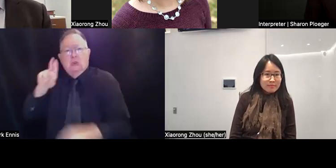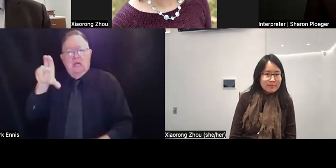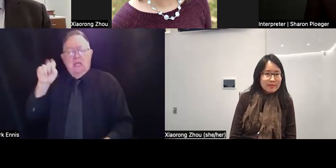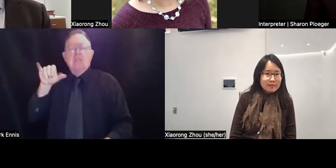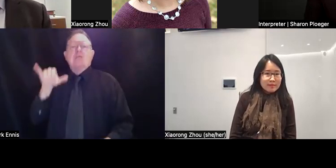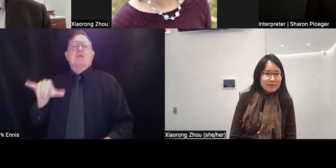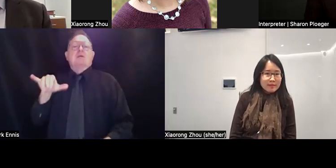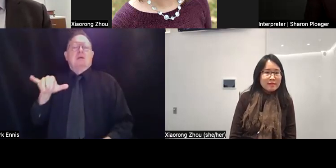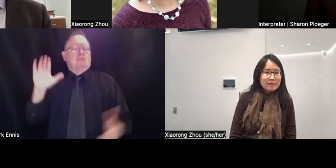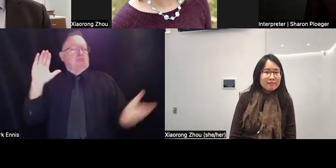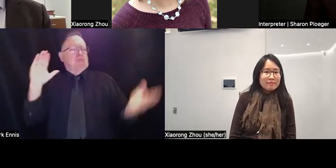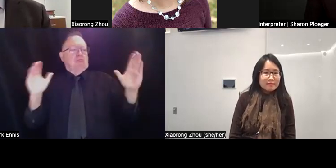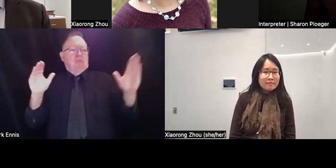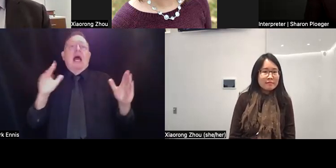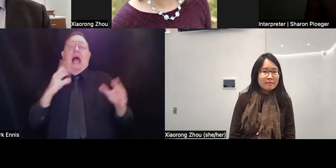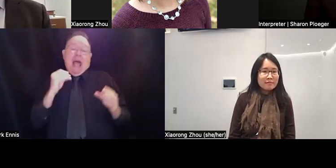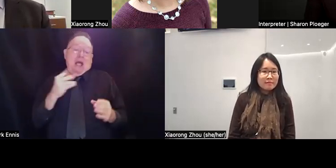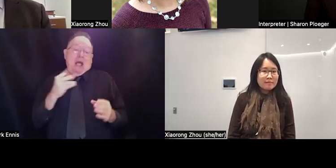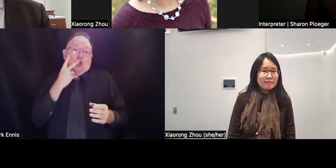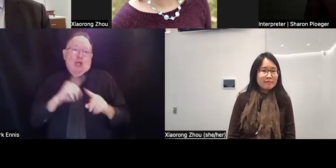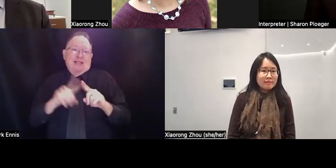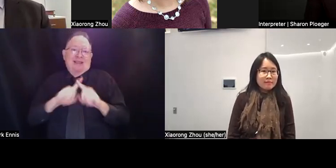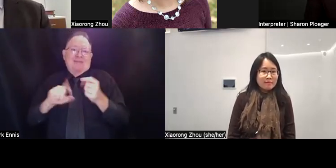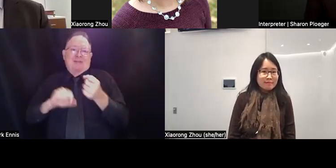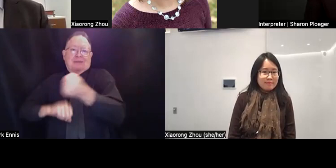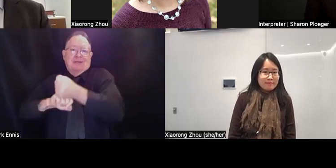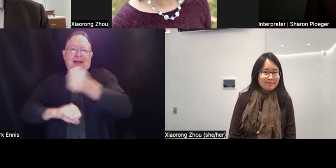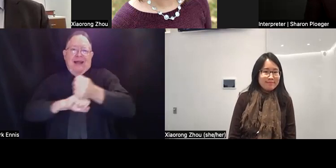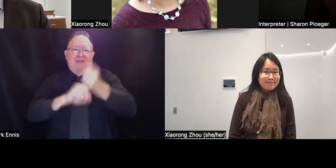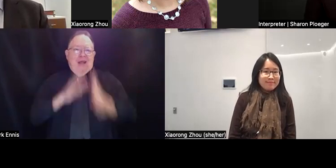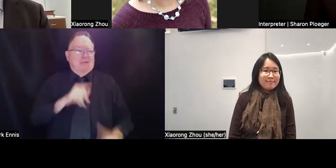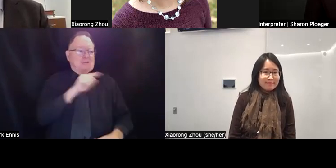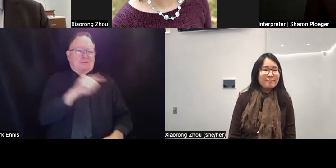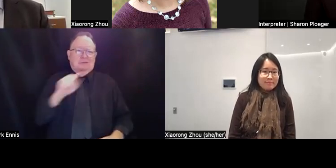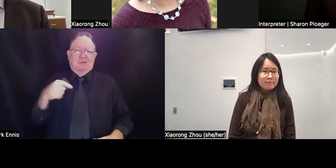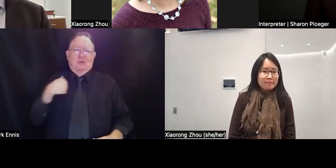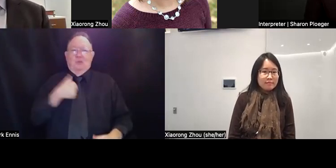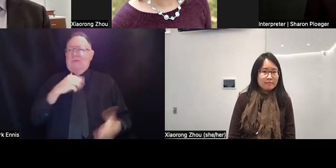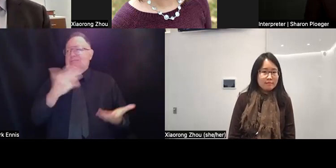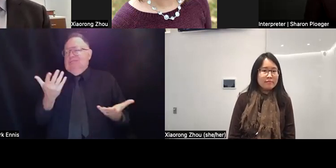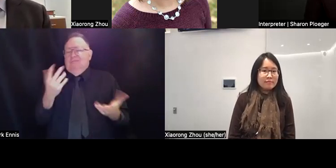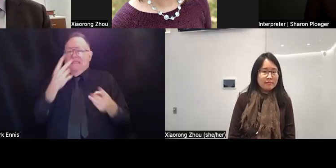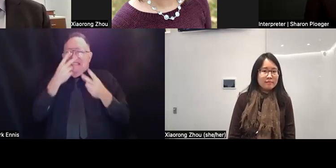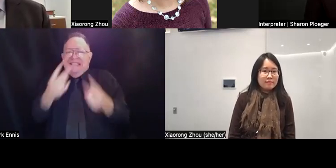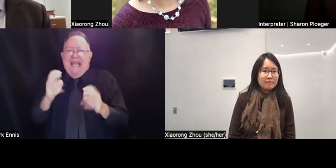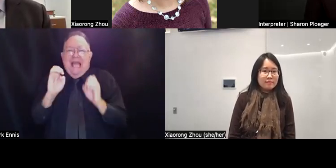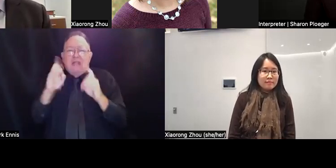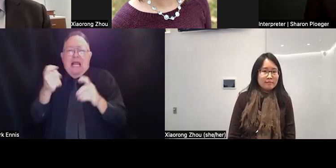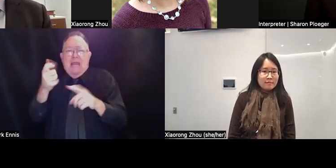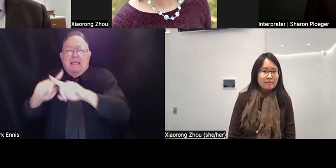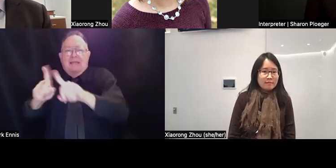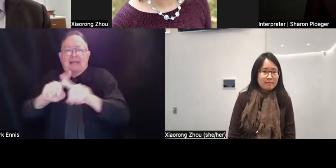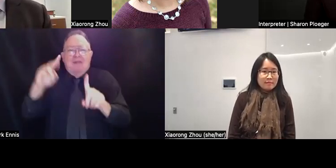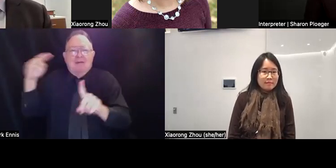even between advocates, we can all define inclusive education a little differently. So I'm